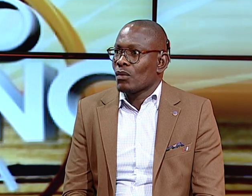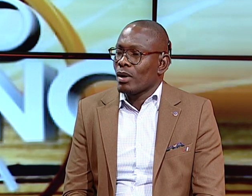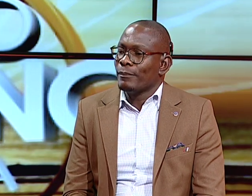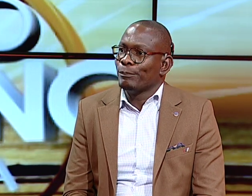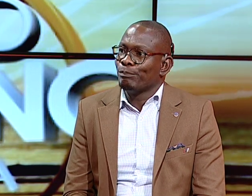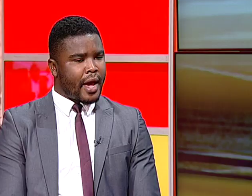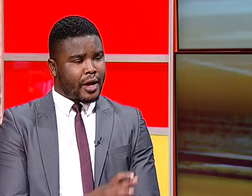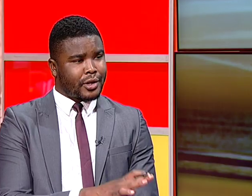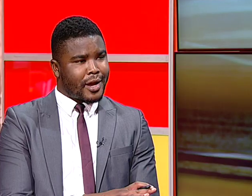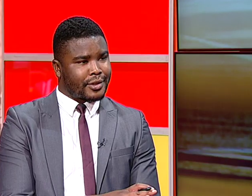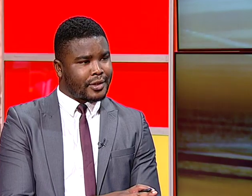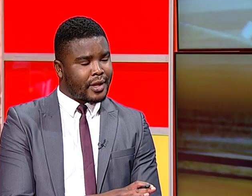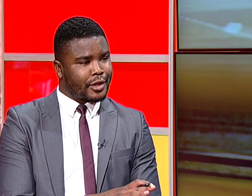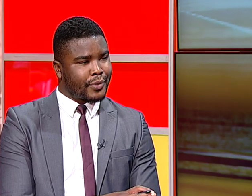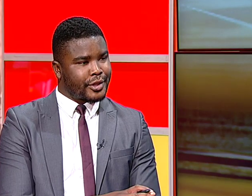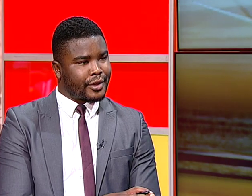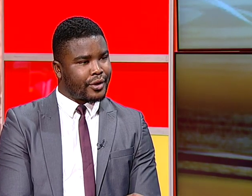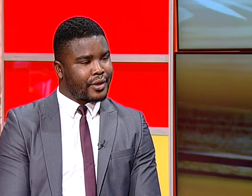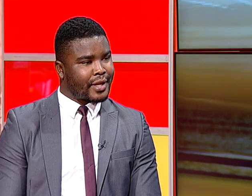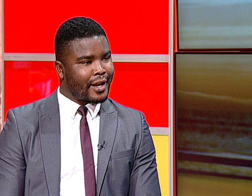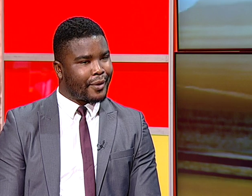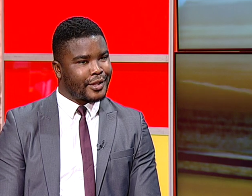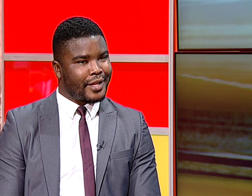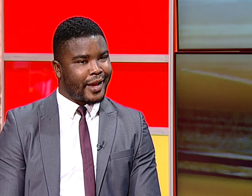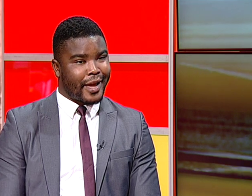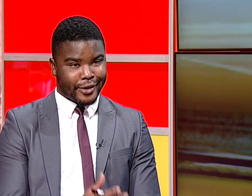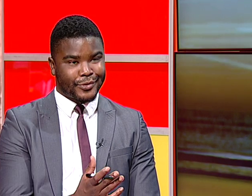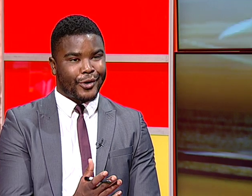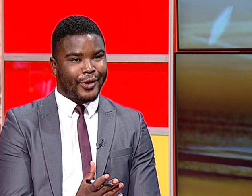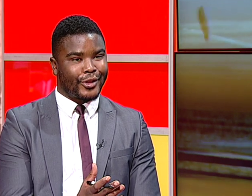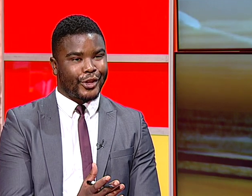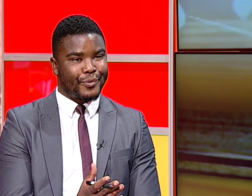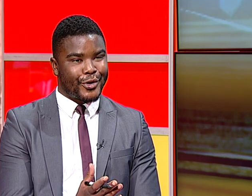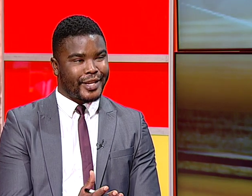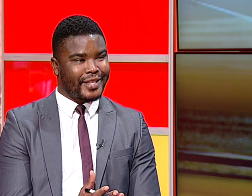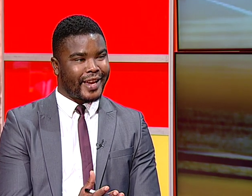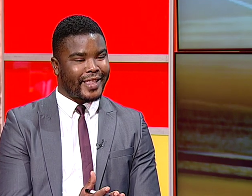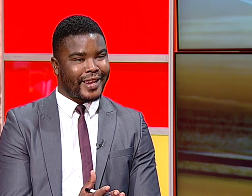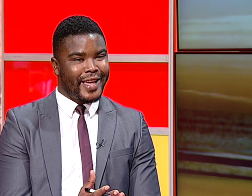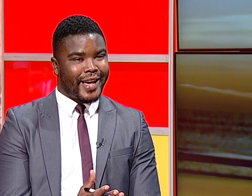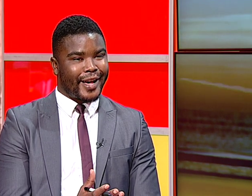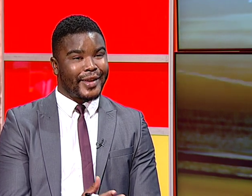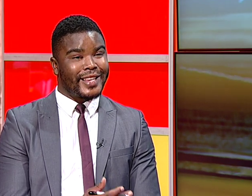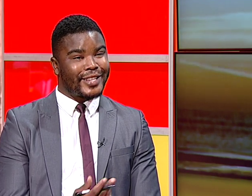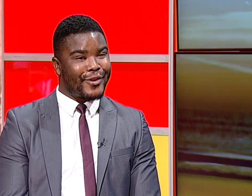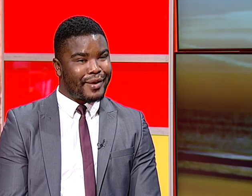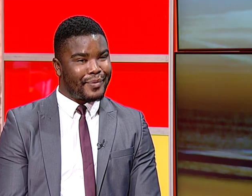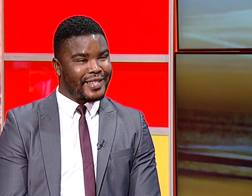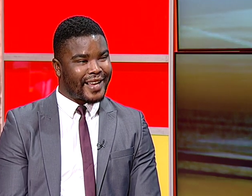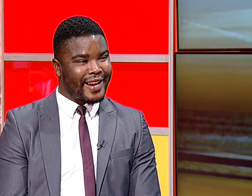Very much. And I was going to ask the next question, you know, on Sign Language Day. And I just recall Dr. Murray saying that he doesn't know Namibian Sign